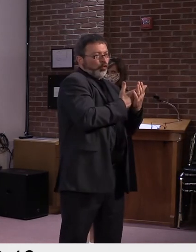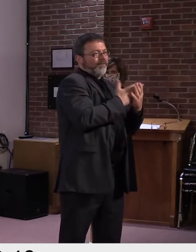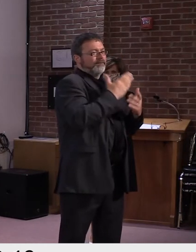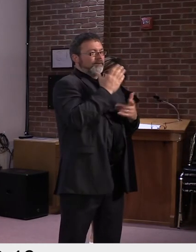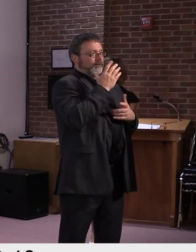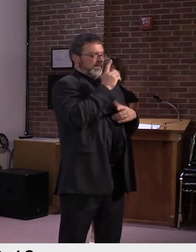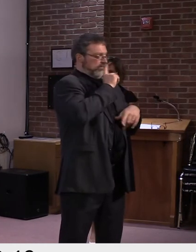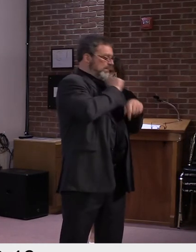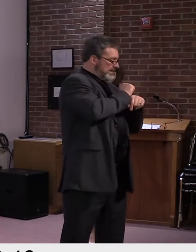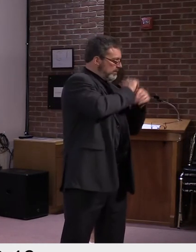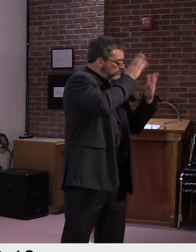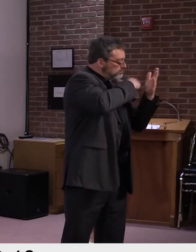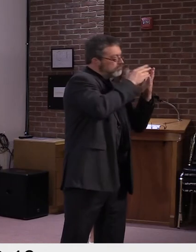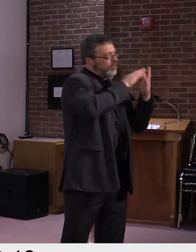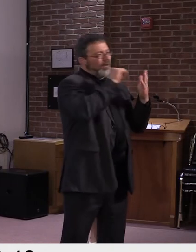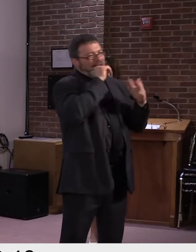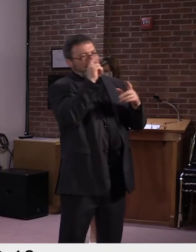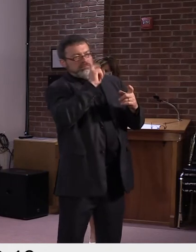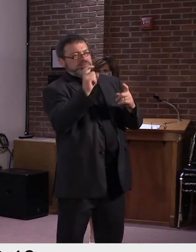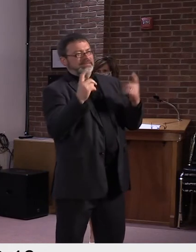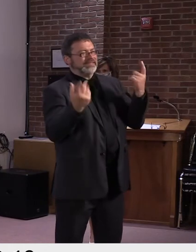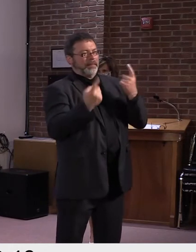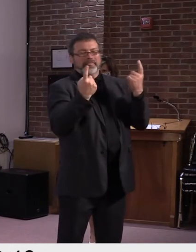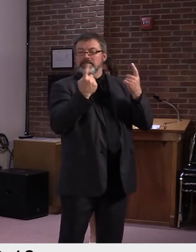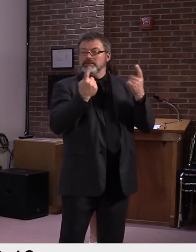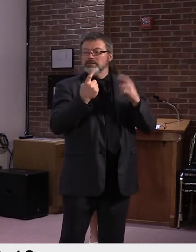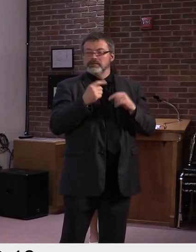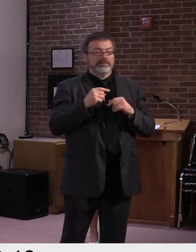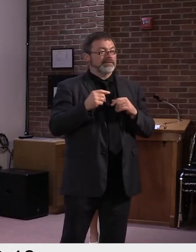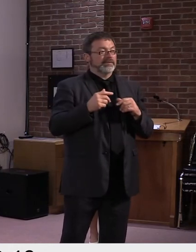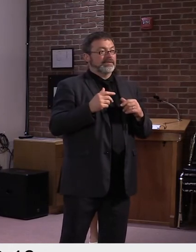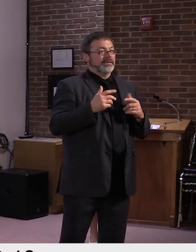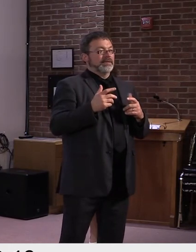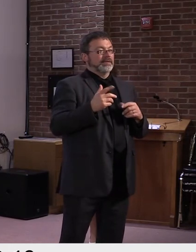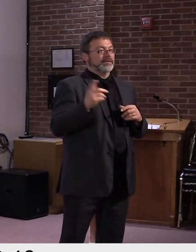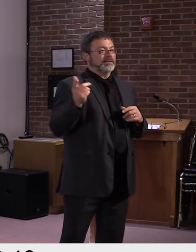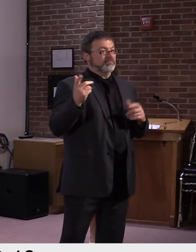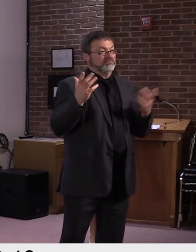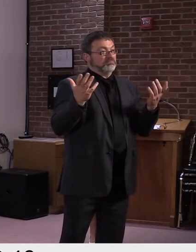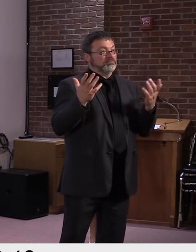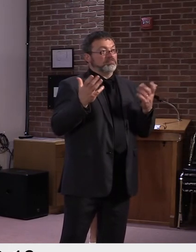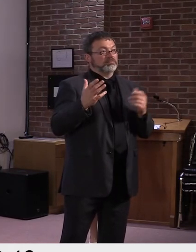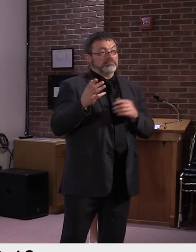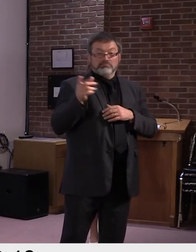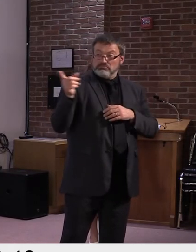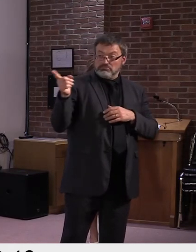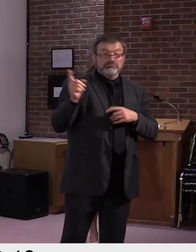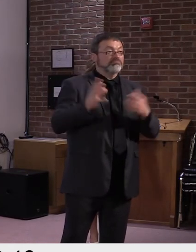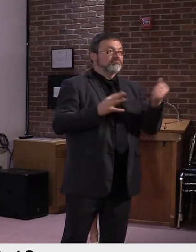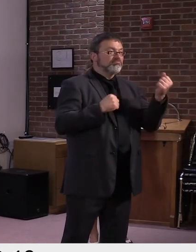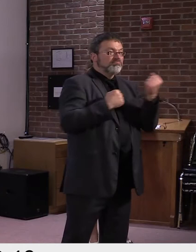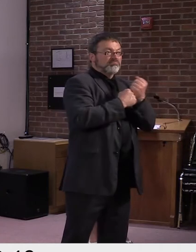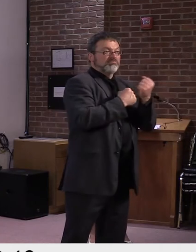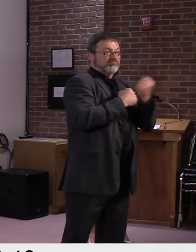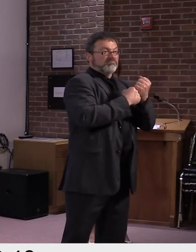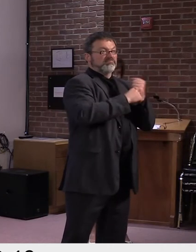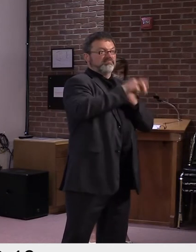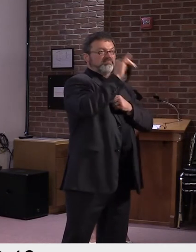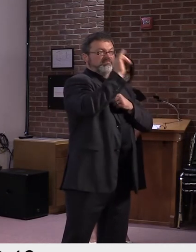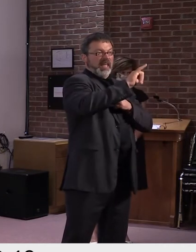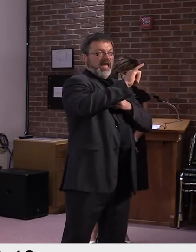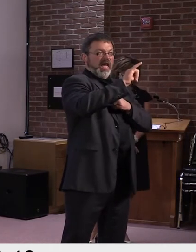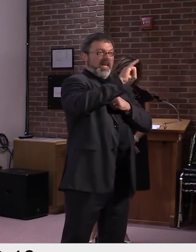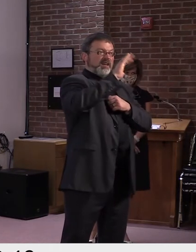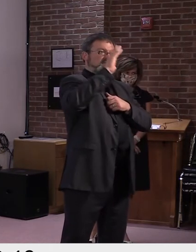messages to be painted up on in a state with no billboard laws? Are we now going to